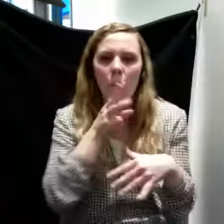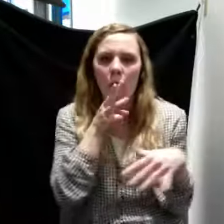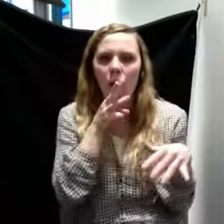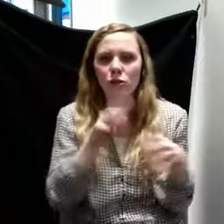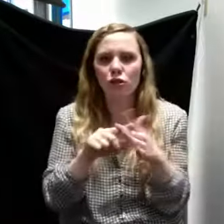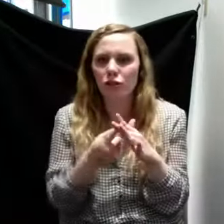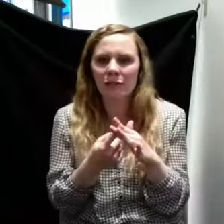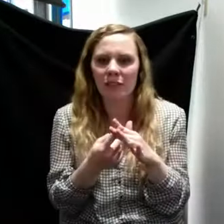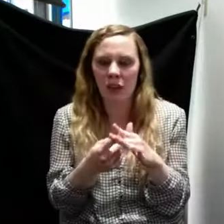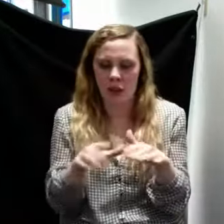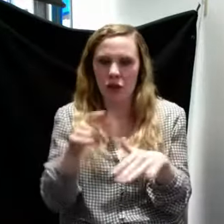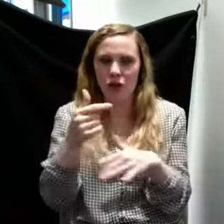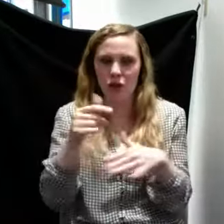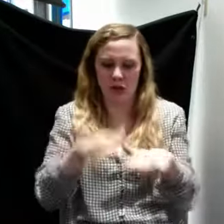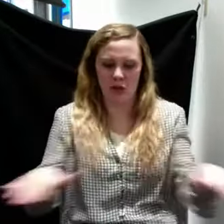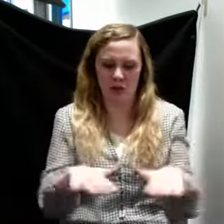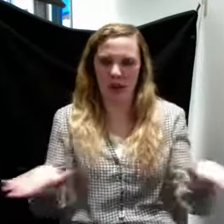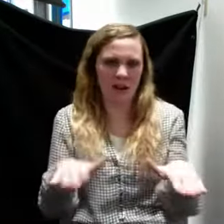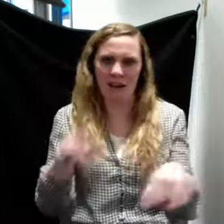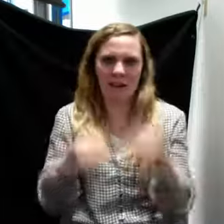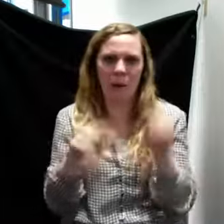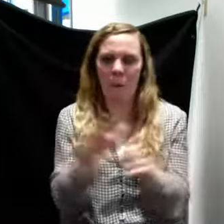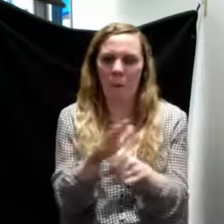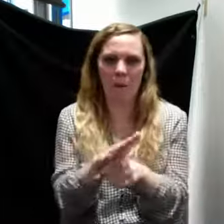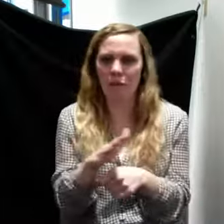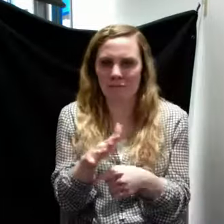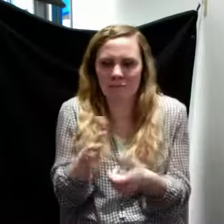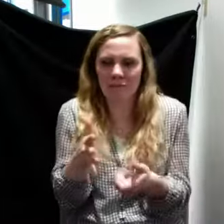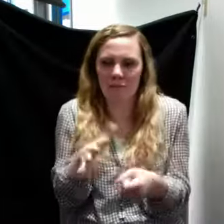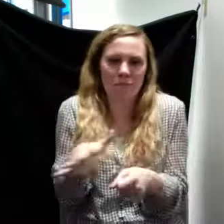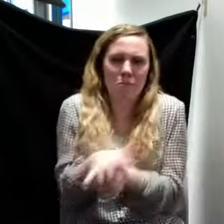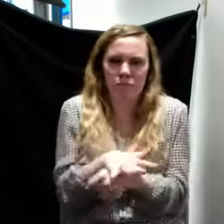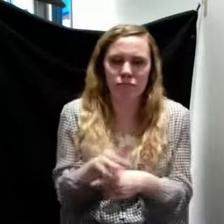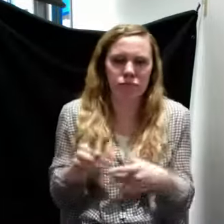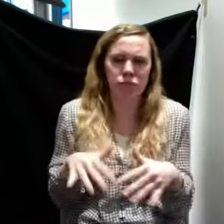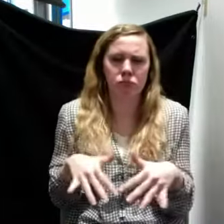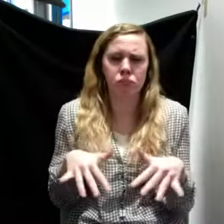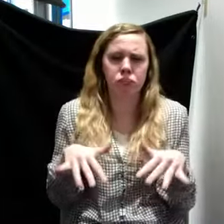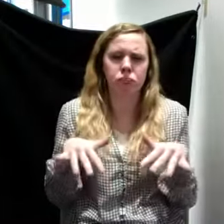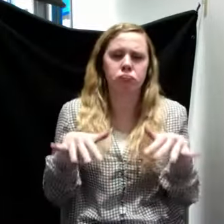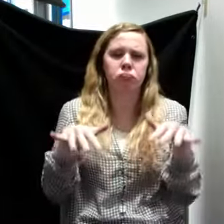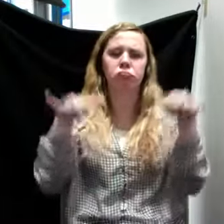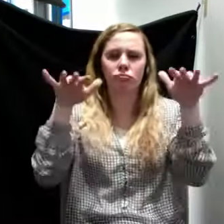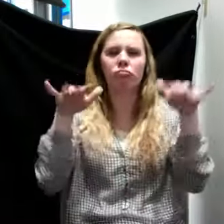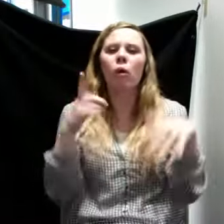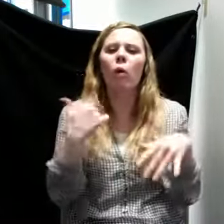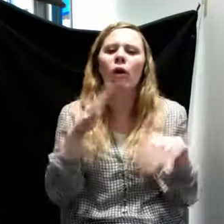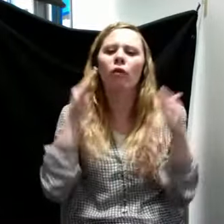Ground can't hold that stuff that quickly, it's saturated. So that's that. We're focusing on the amount of moisture that